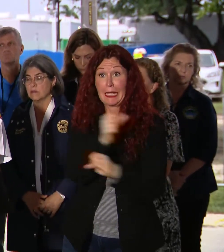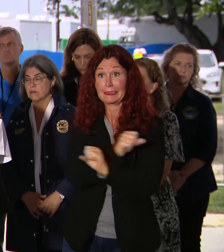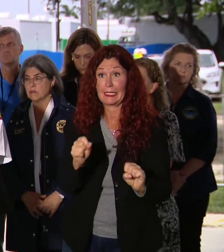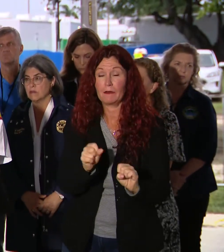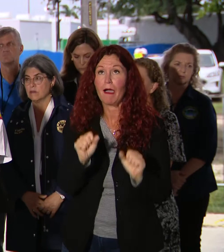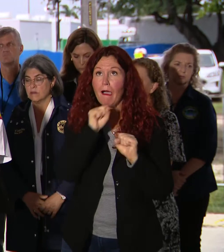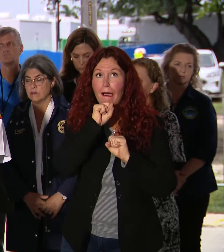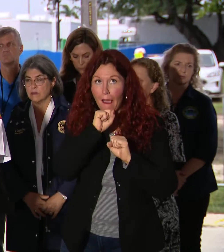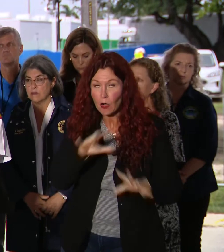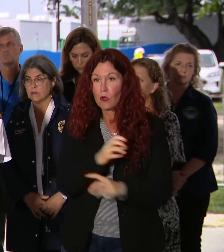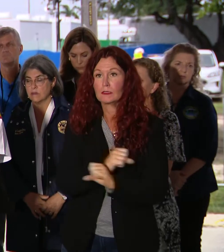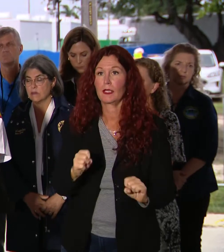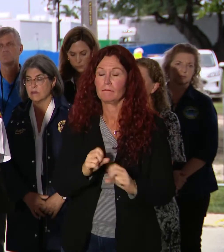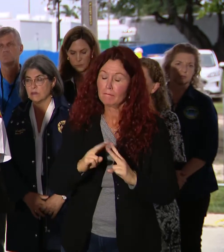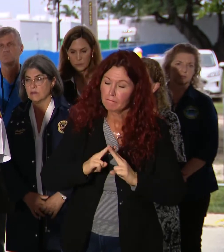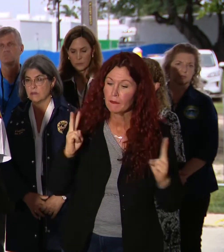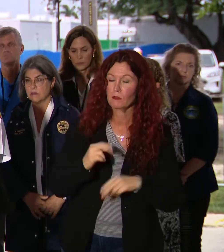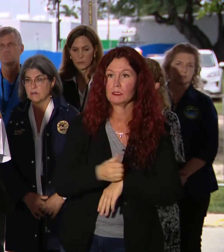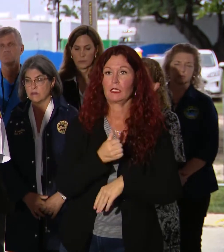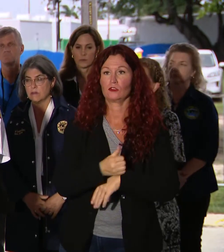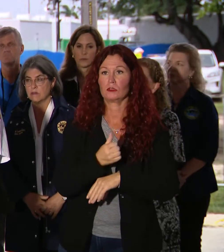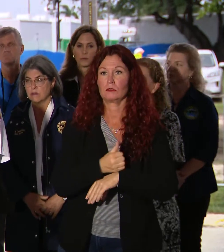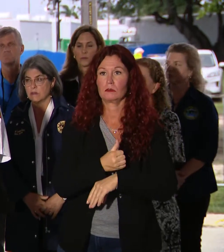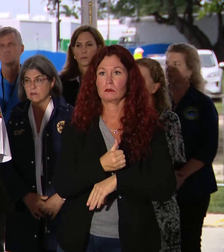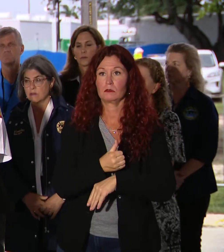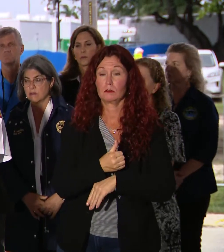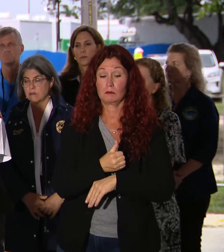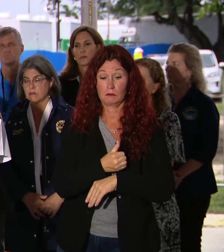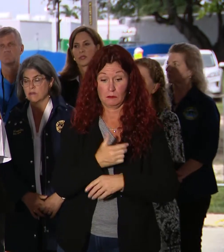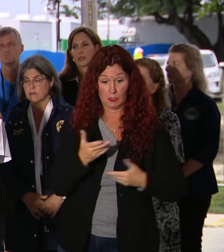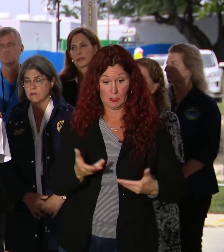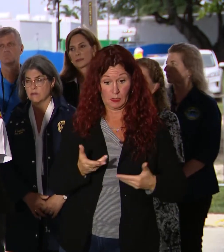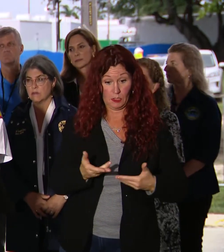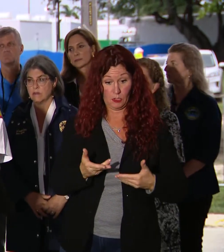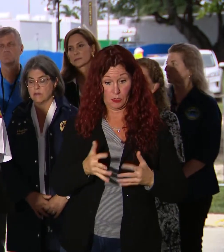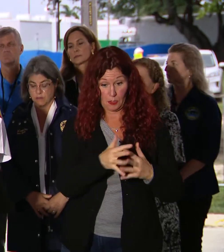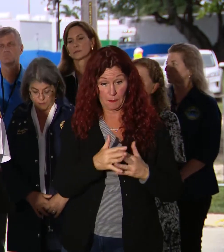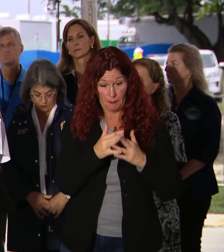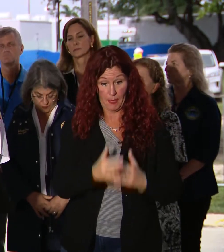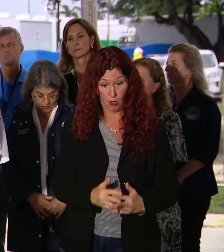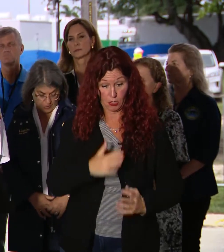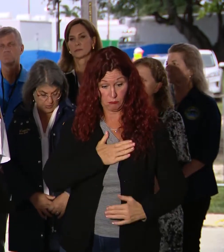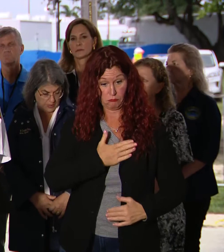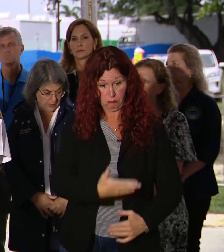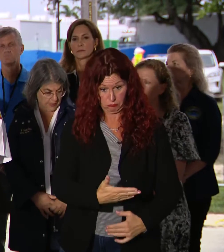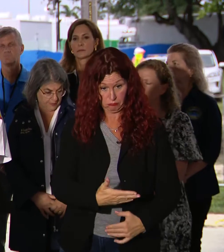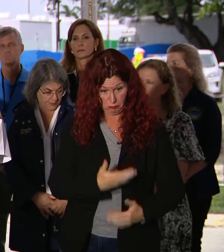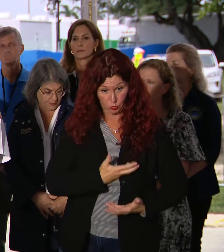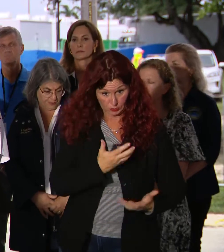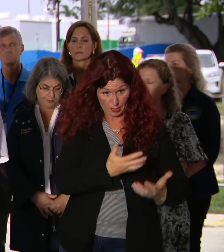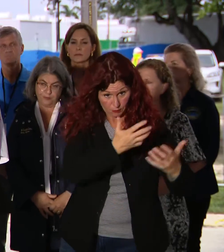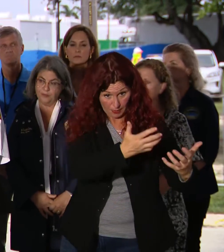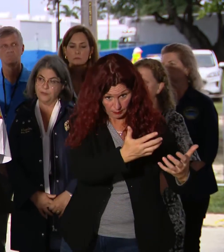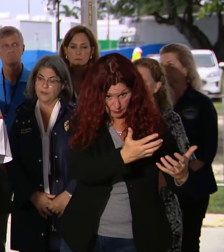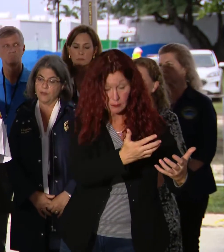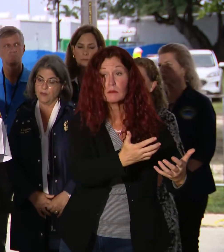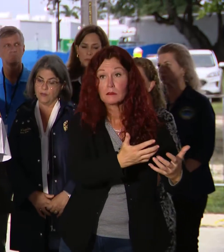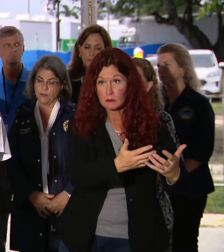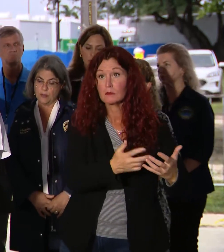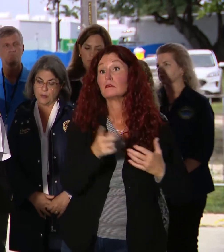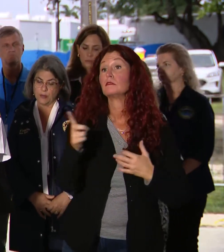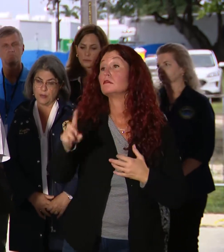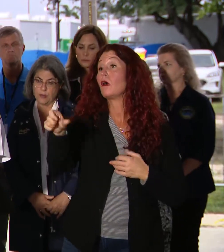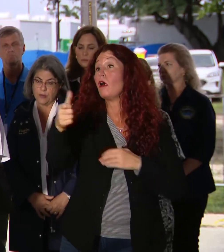say it. But it's our responsibility here for our brave men and women, all our state assets, as well as